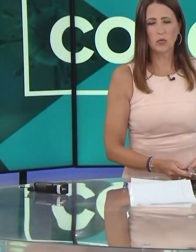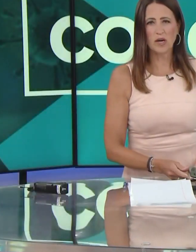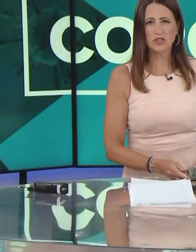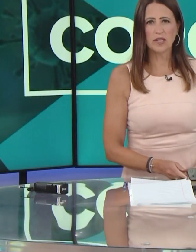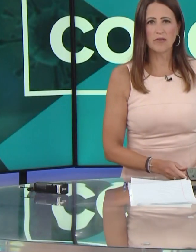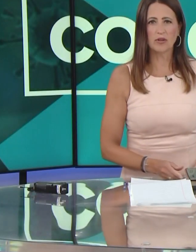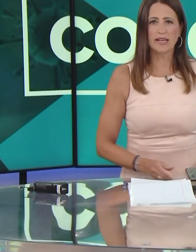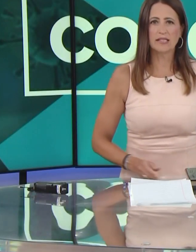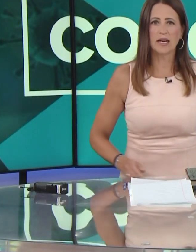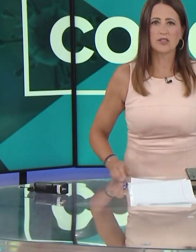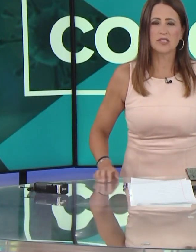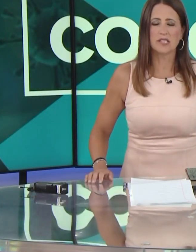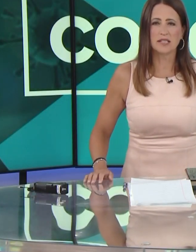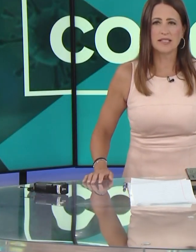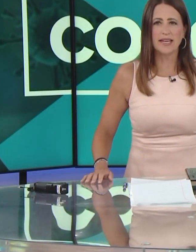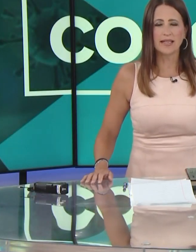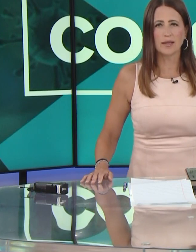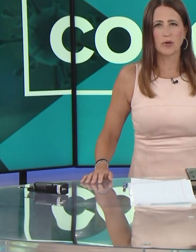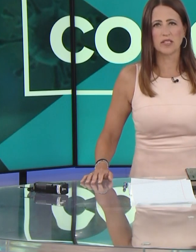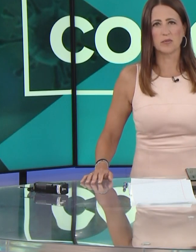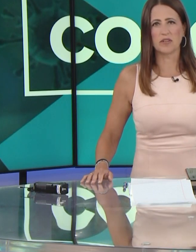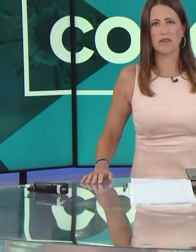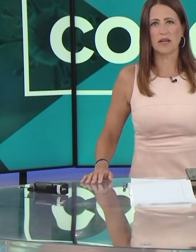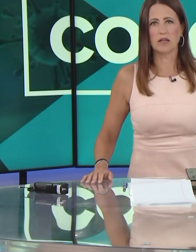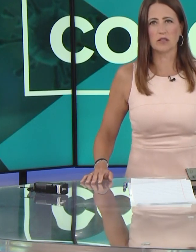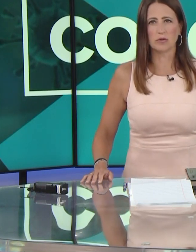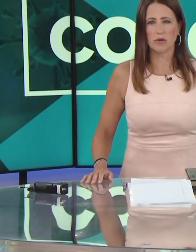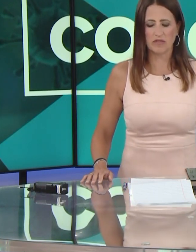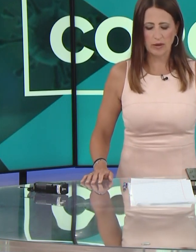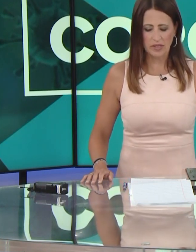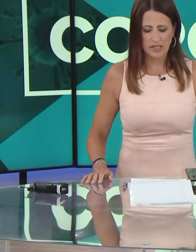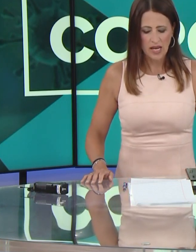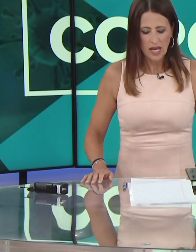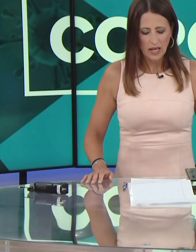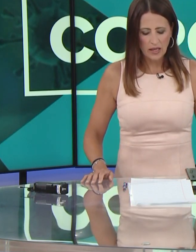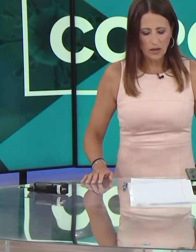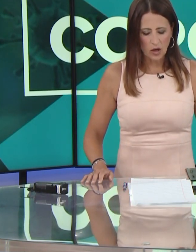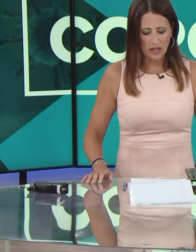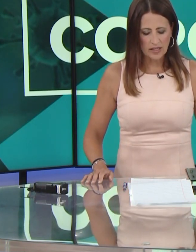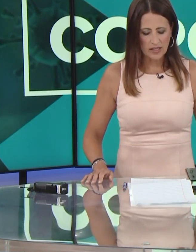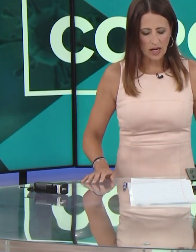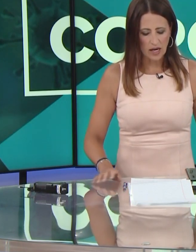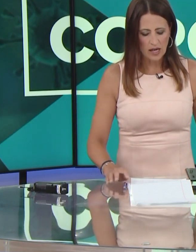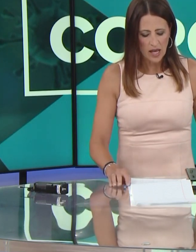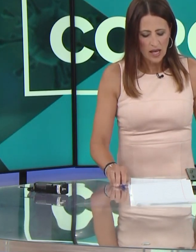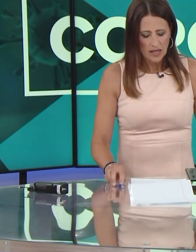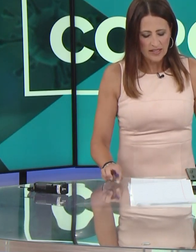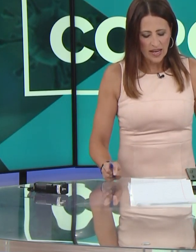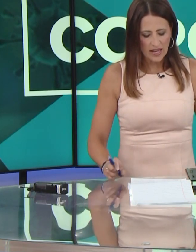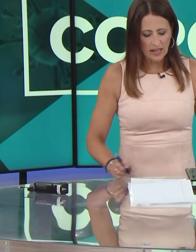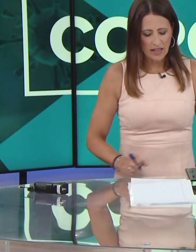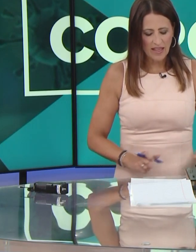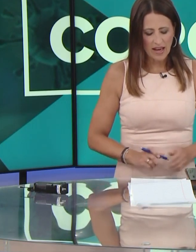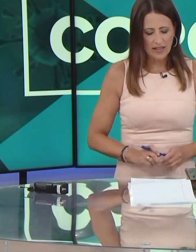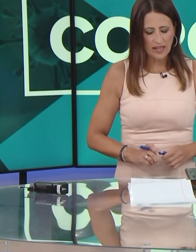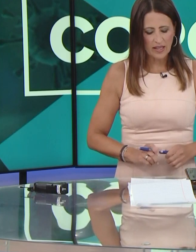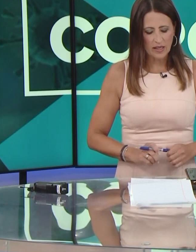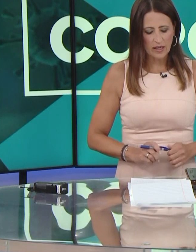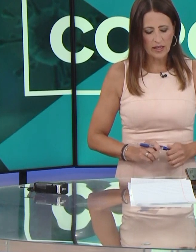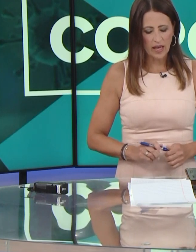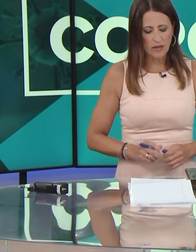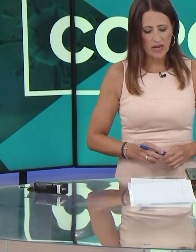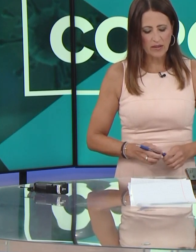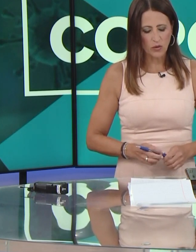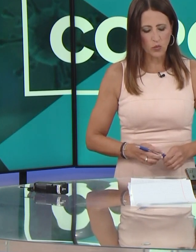You've been watching Governor Asa Hutchinson's daily press briefing on coronavirus in Arkansas, saying that